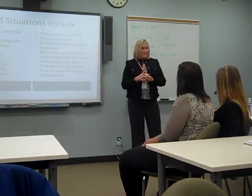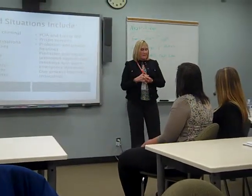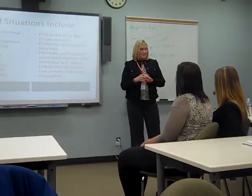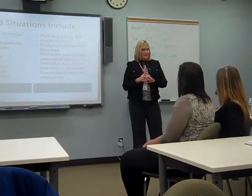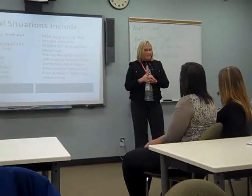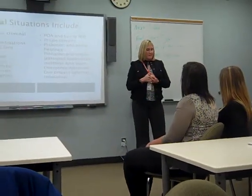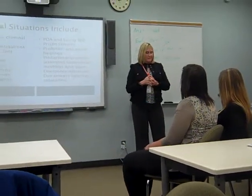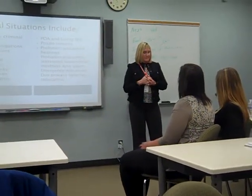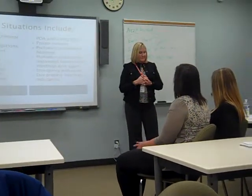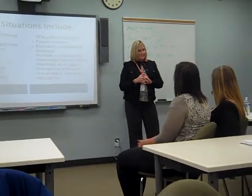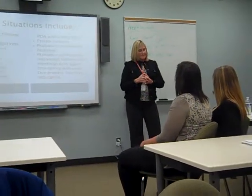That's more